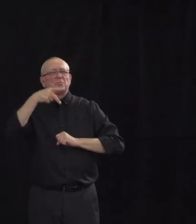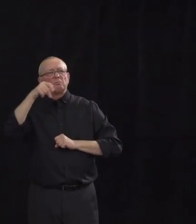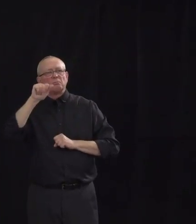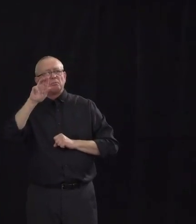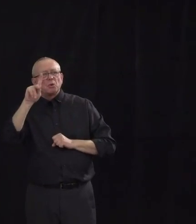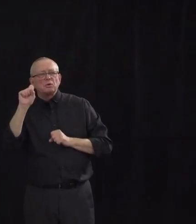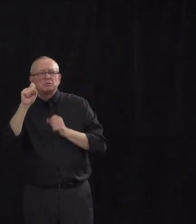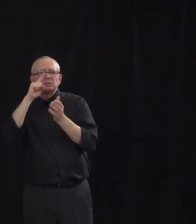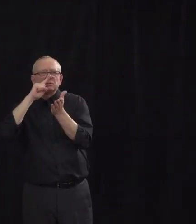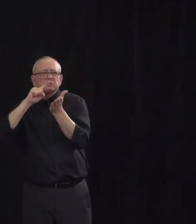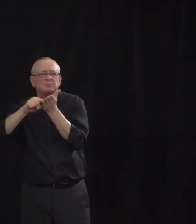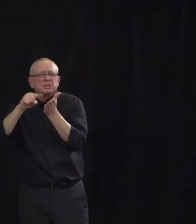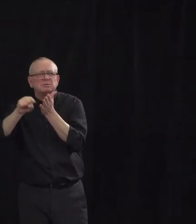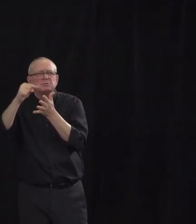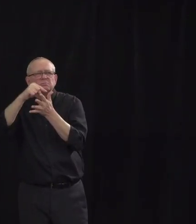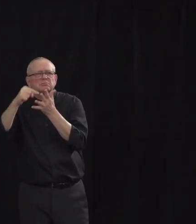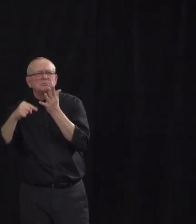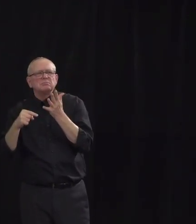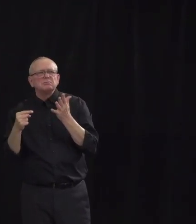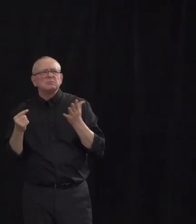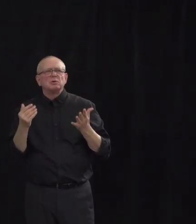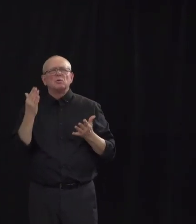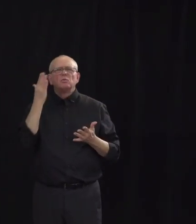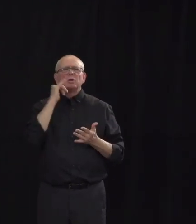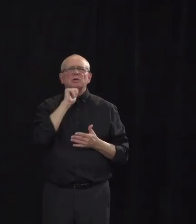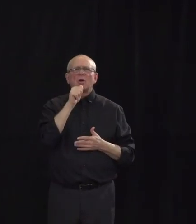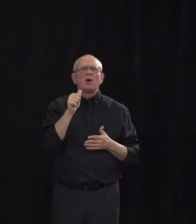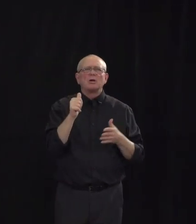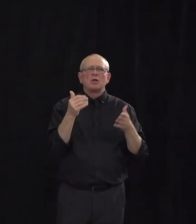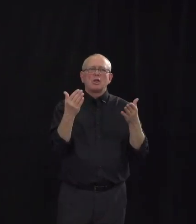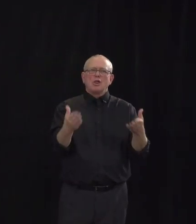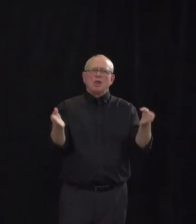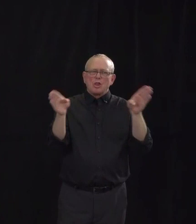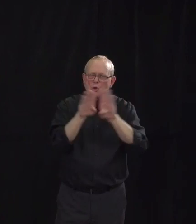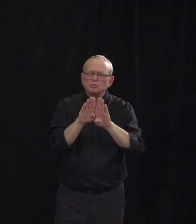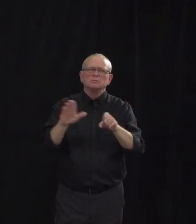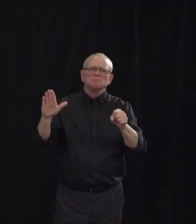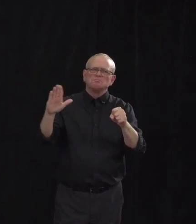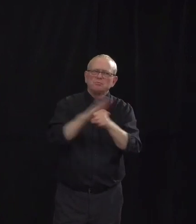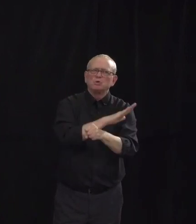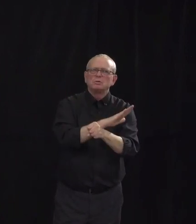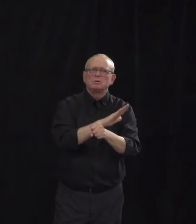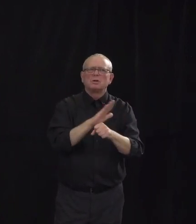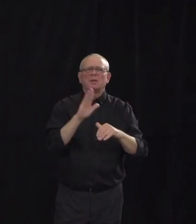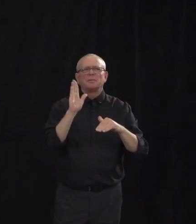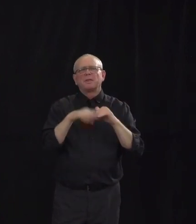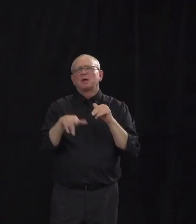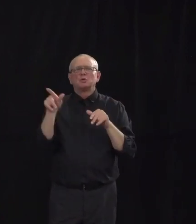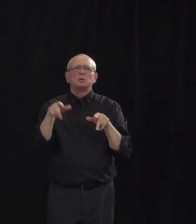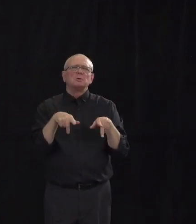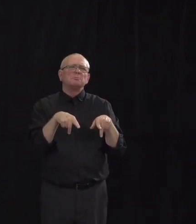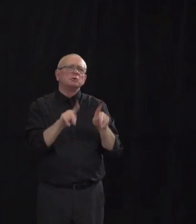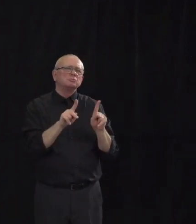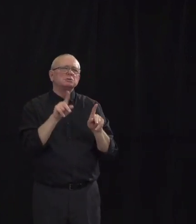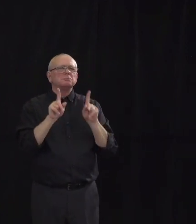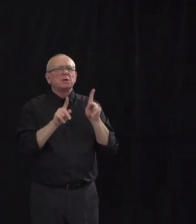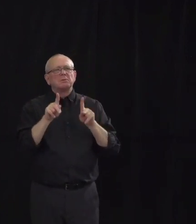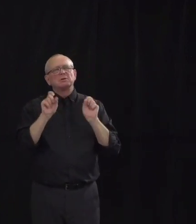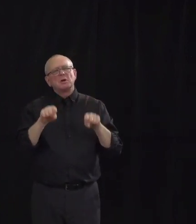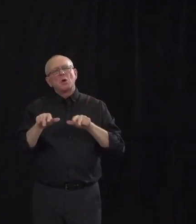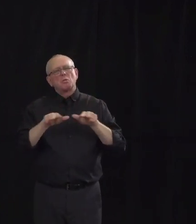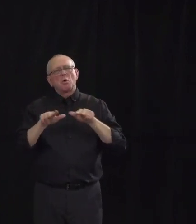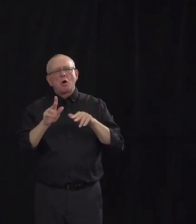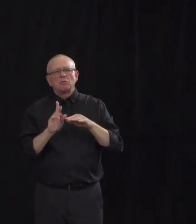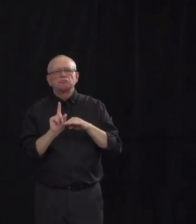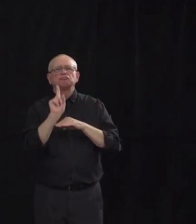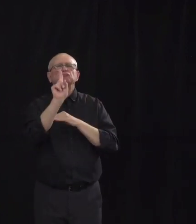minimize these gatherings, why not just shut down these parks completely? Well, the reality is that in Alberta we are blessed with a